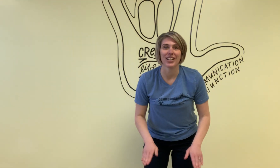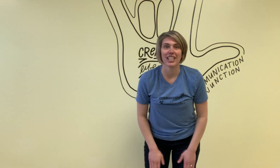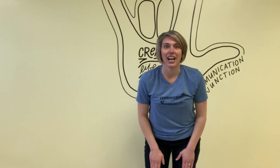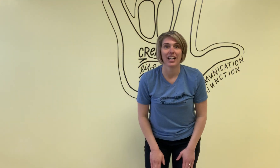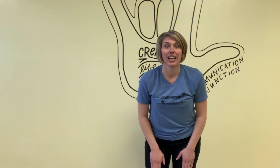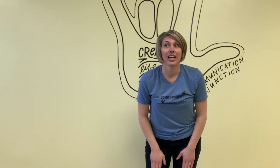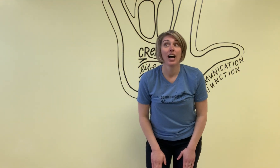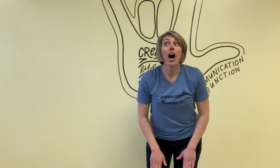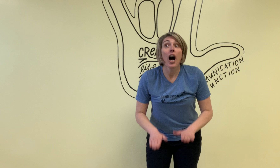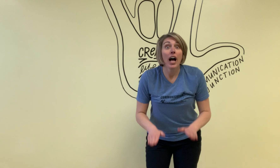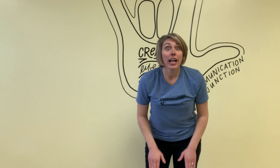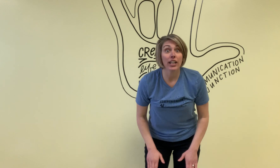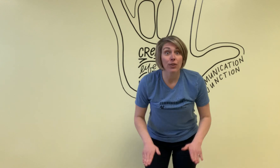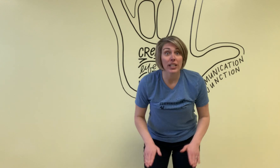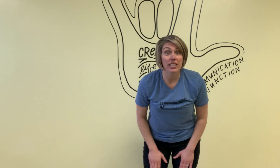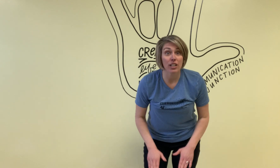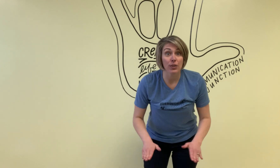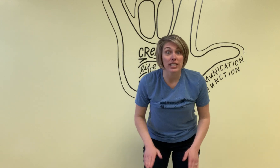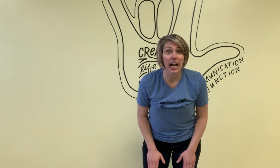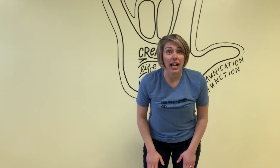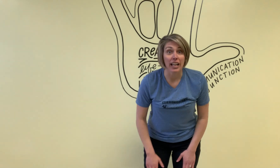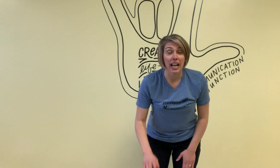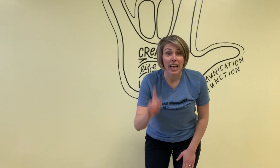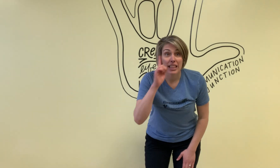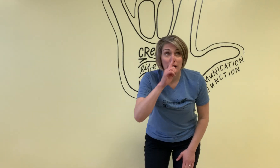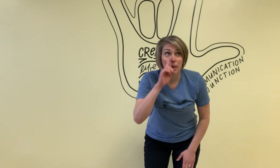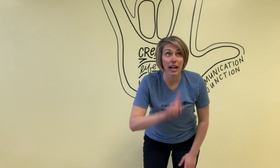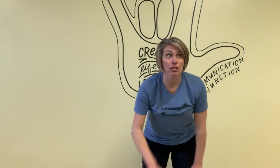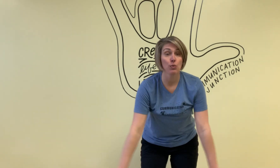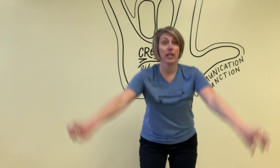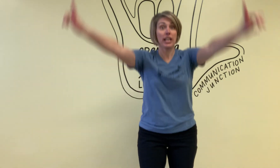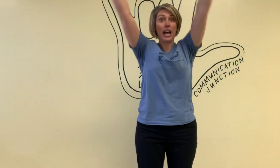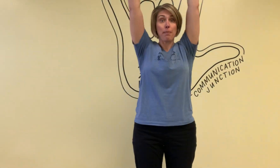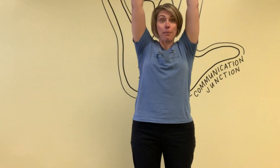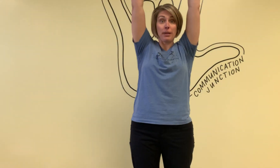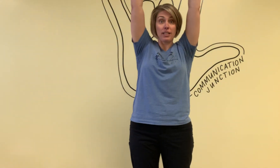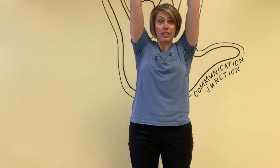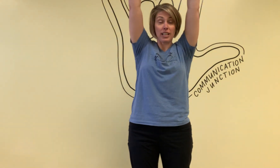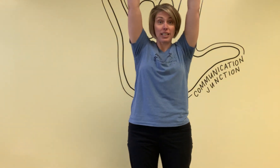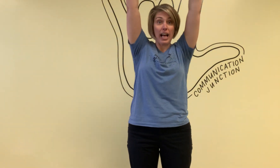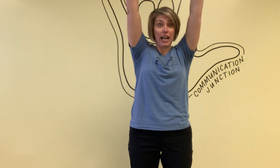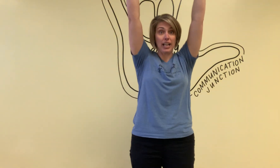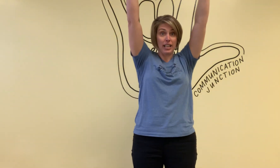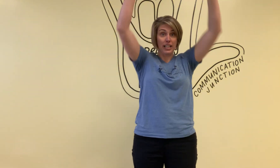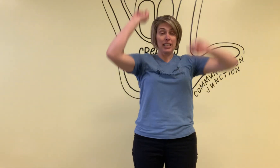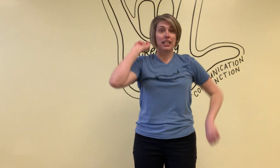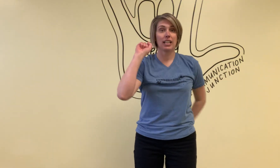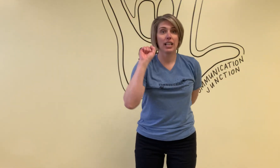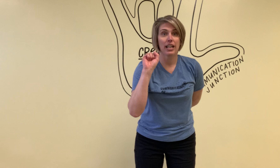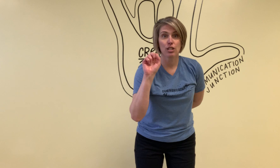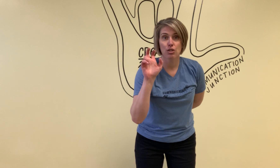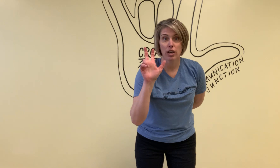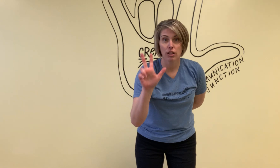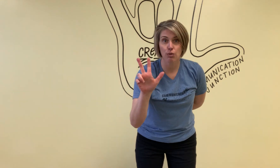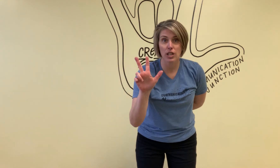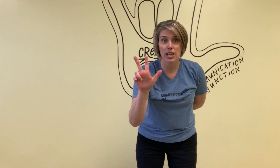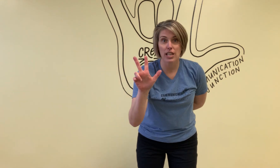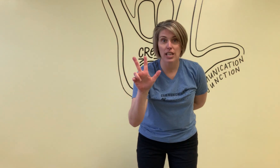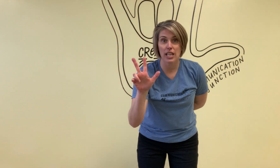dock. Hickory dickory dock, the mouse went up the clock. The clock struck 3,